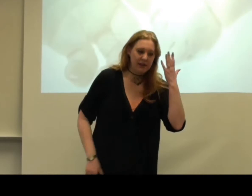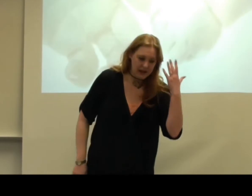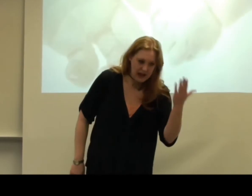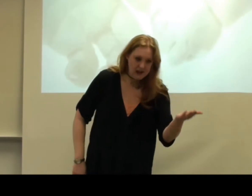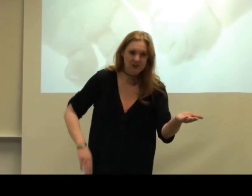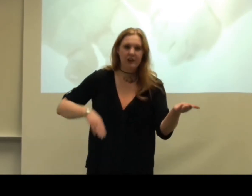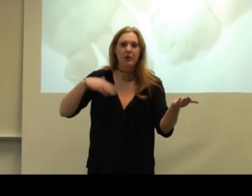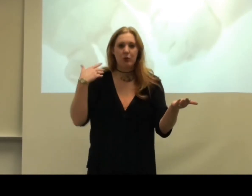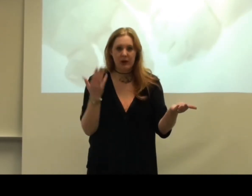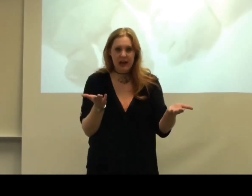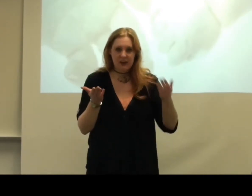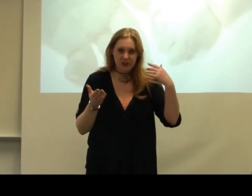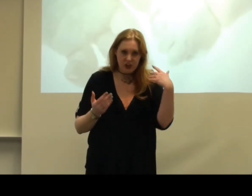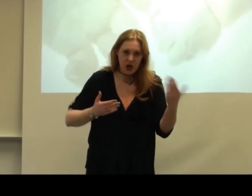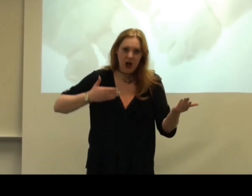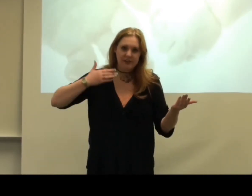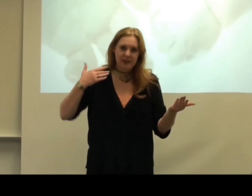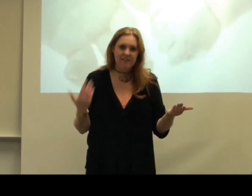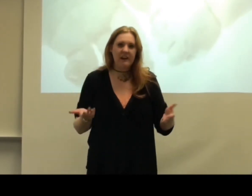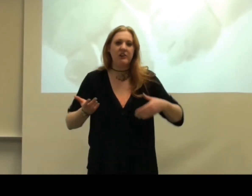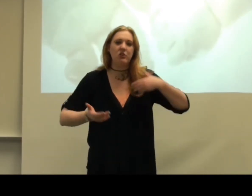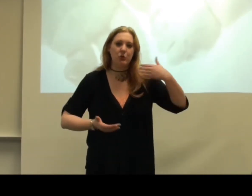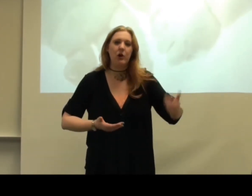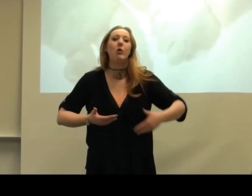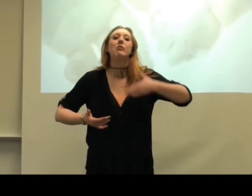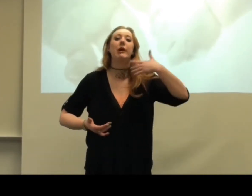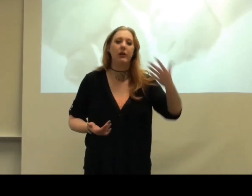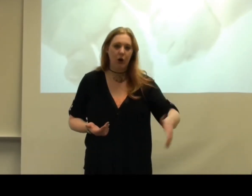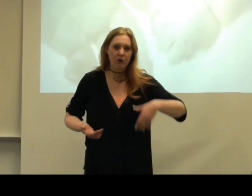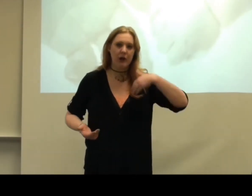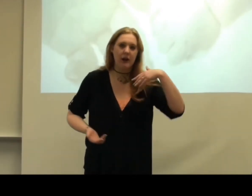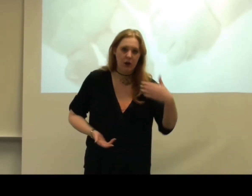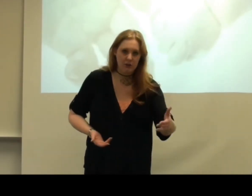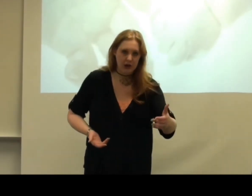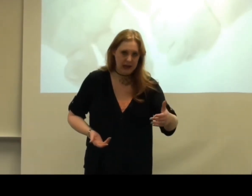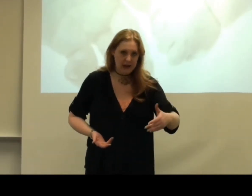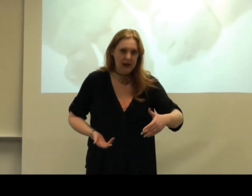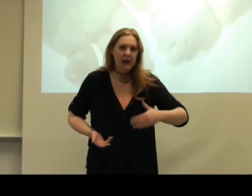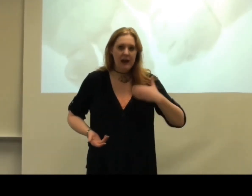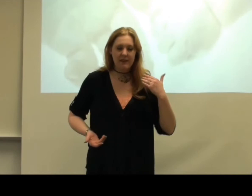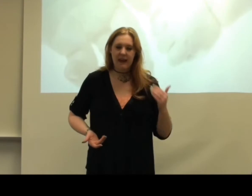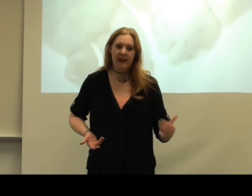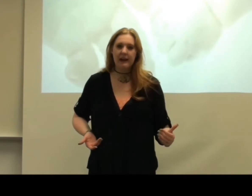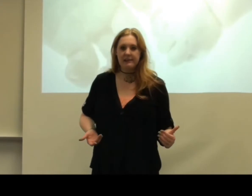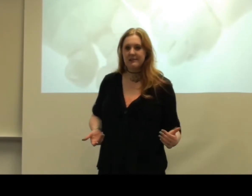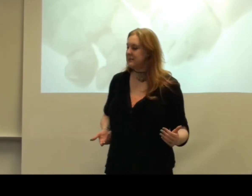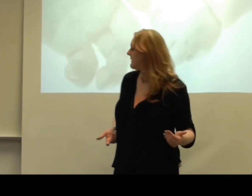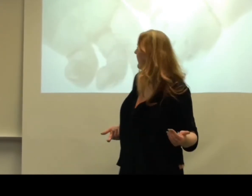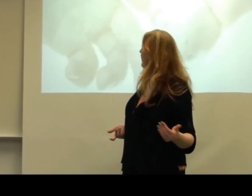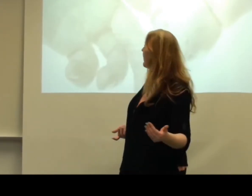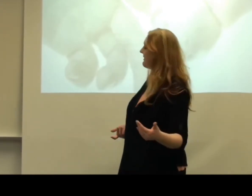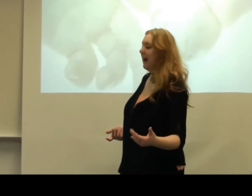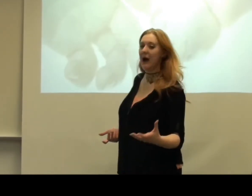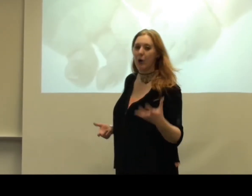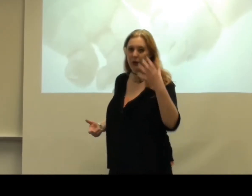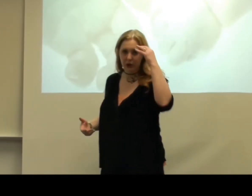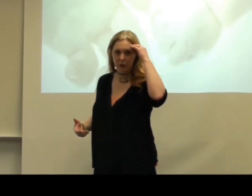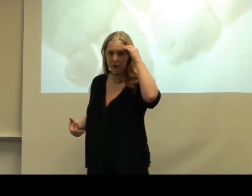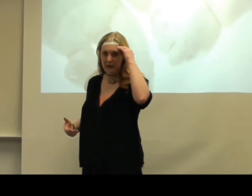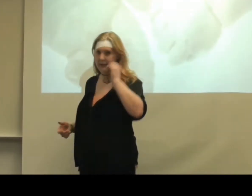the action, reaction, cause and effect, and you do it over and over and over again, and they get it. And that's how you drill it into